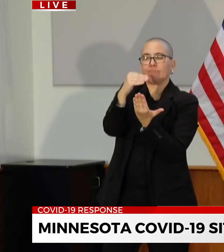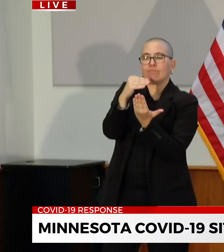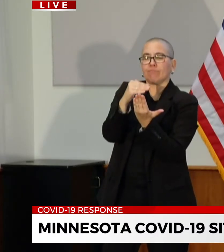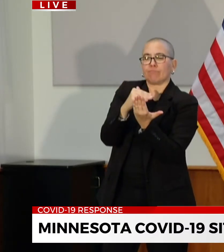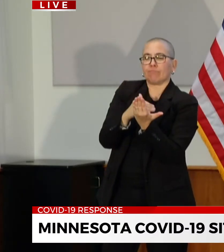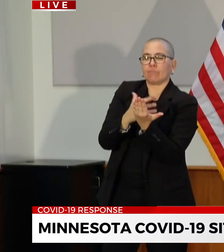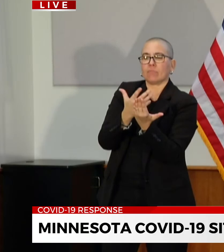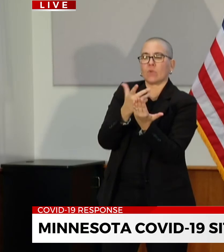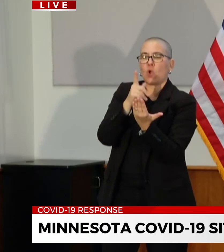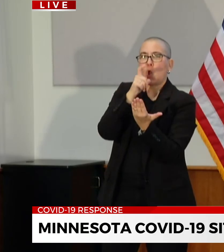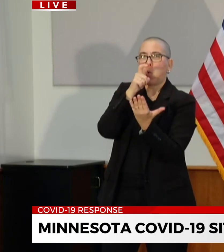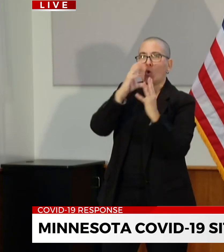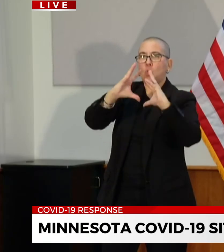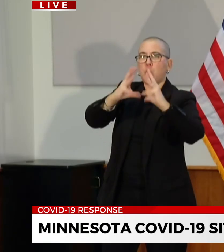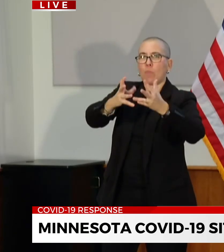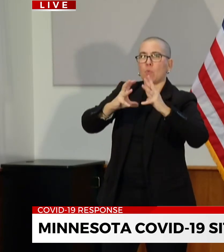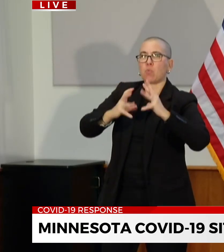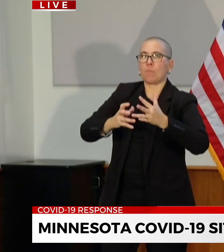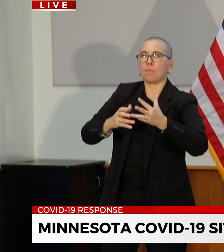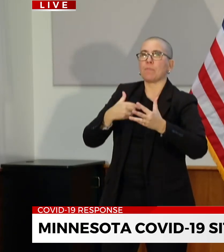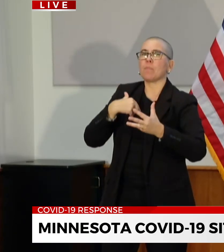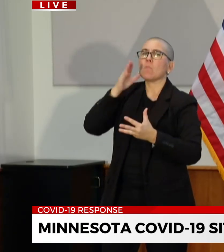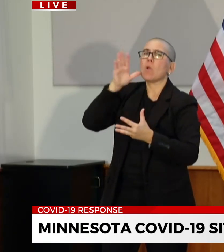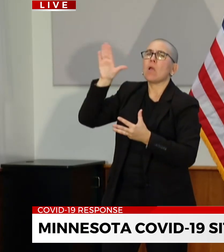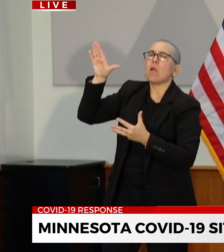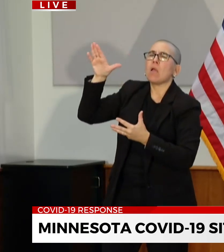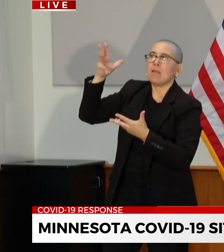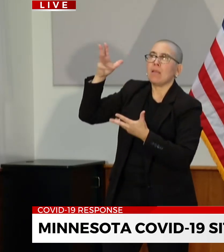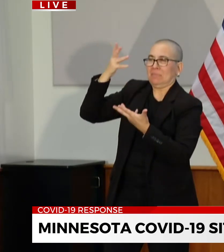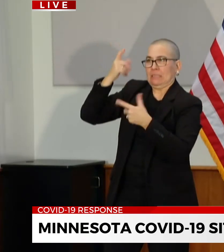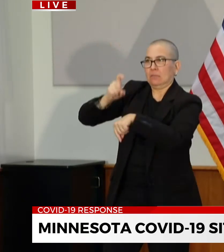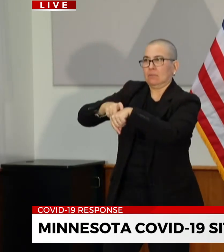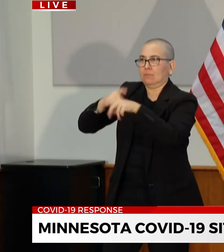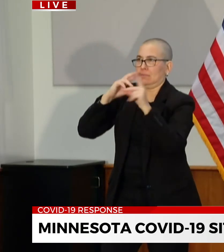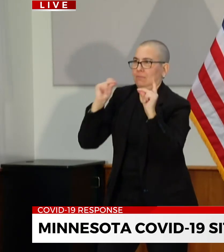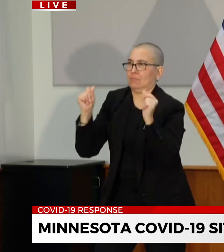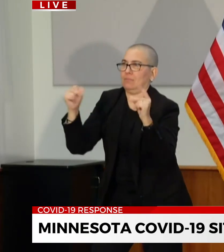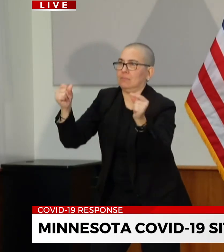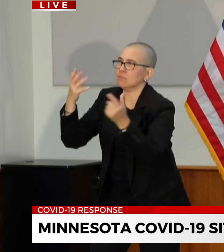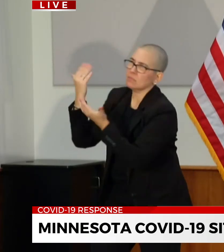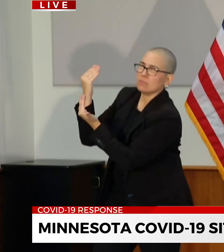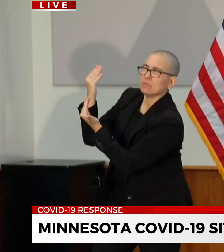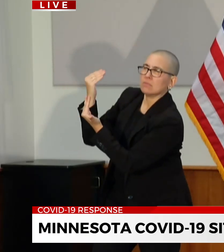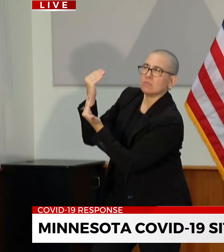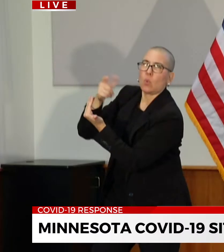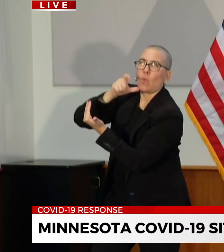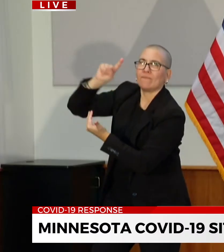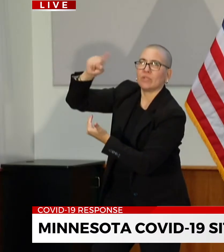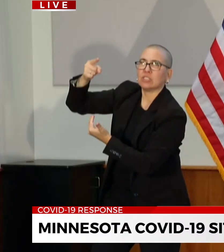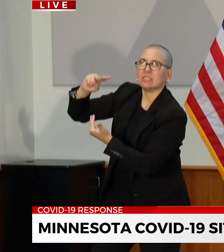as specific as possible in the interest of time. But we're looking at things like,